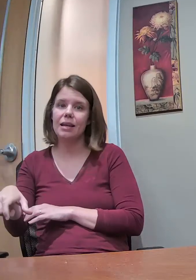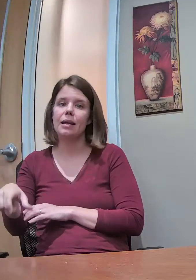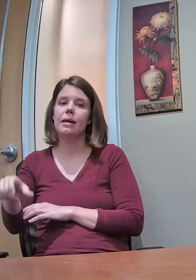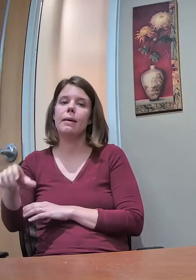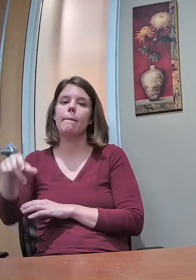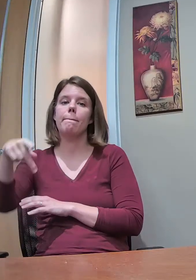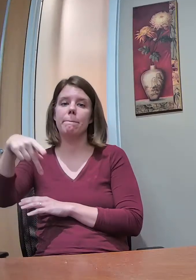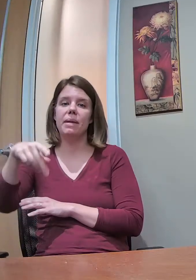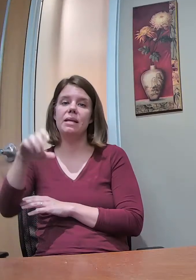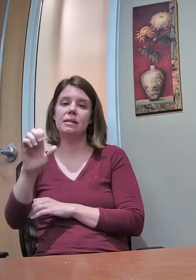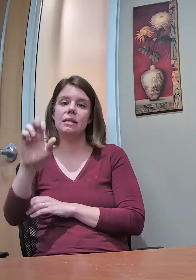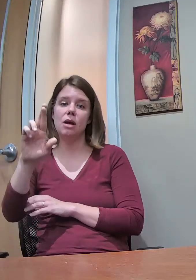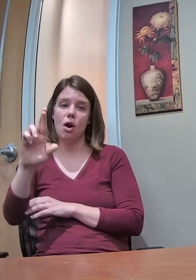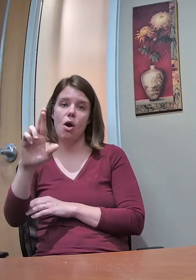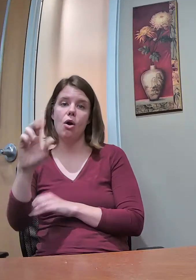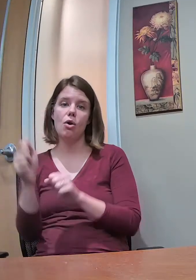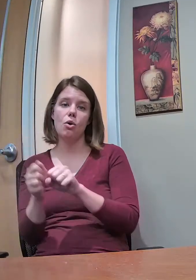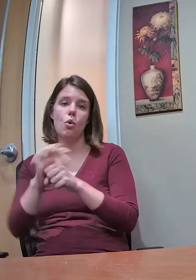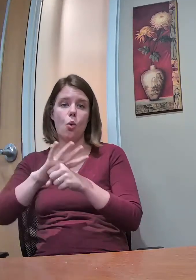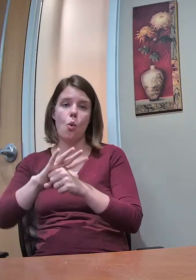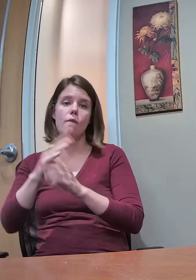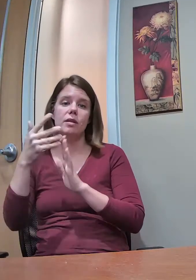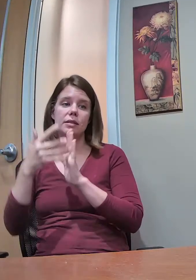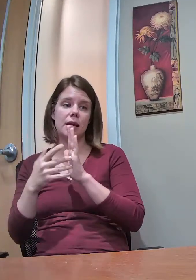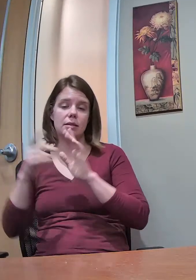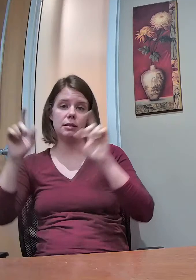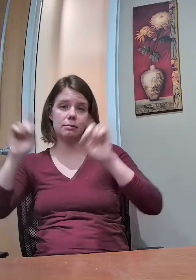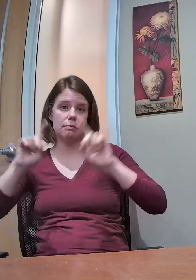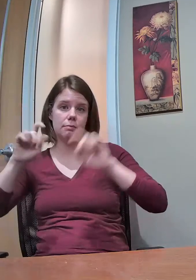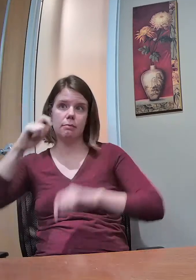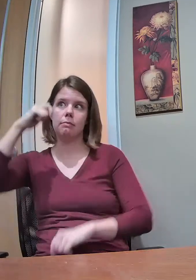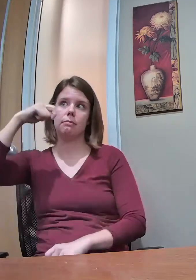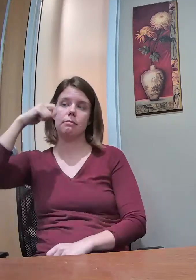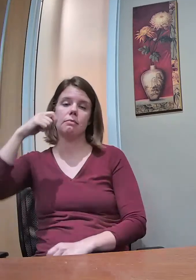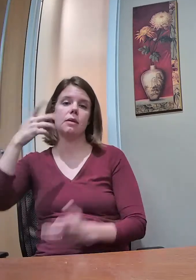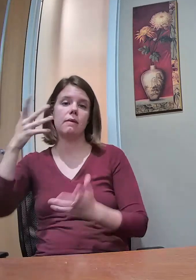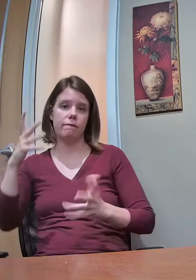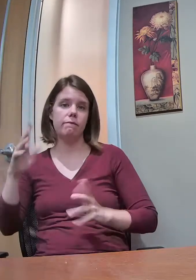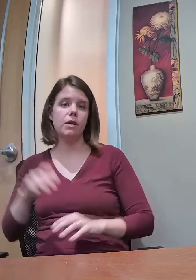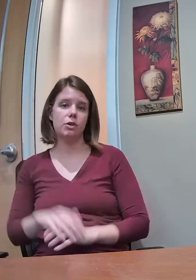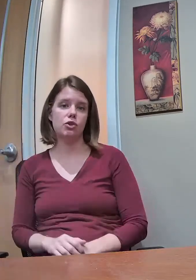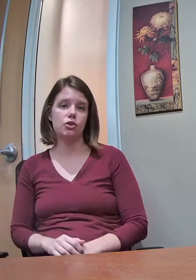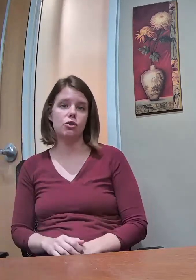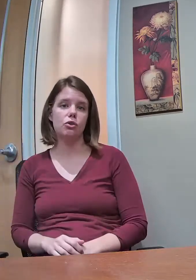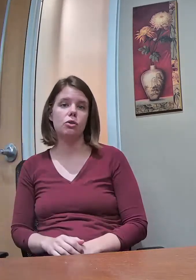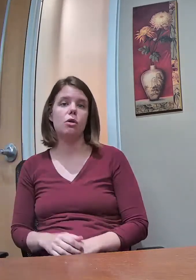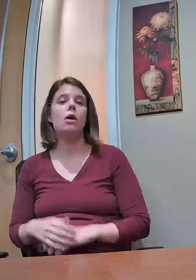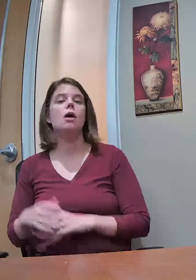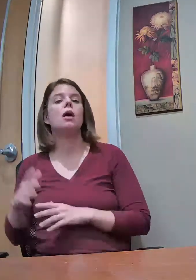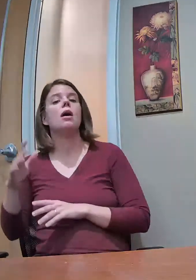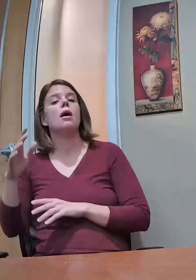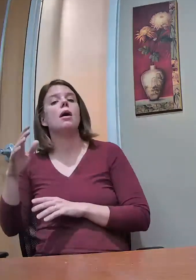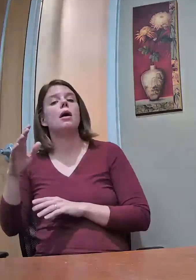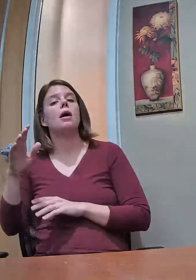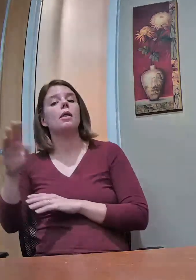COVID test done upon their return and remain in isolation while their test is